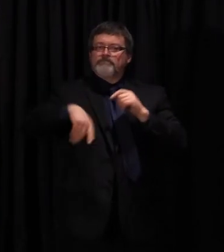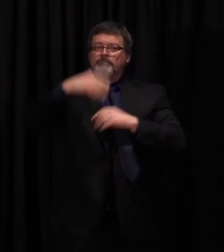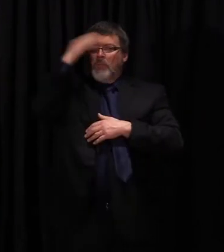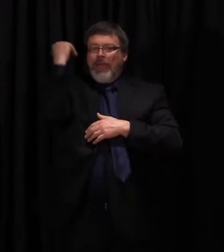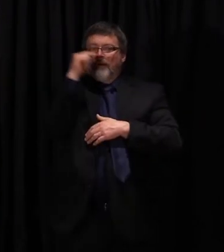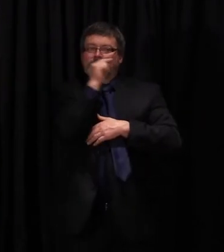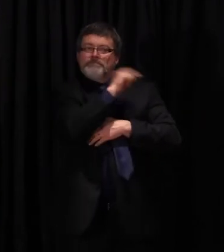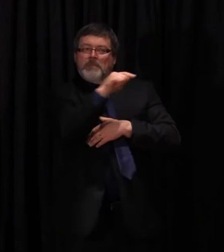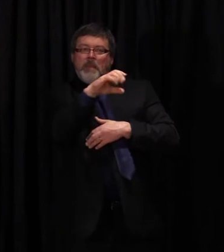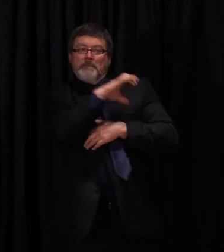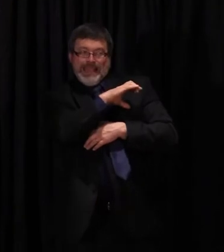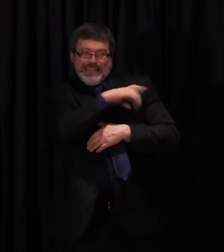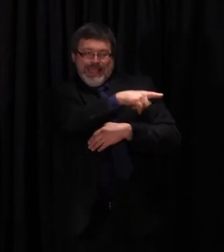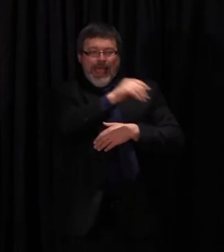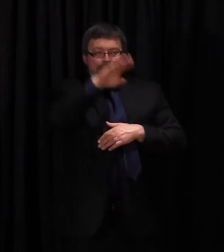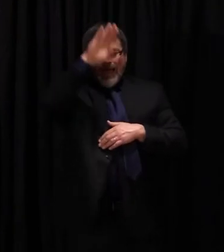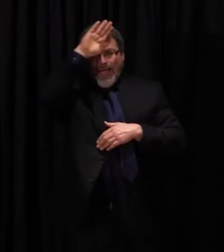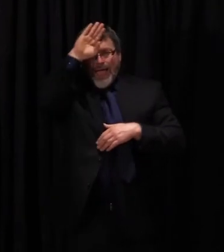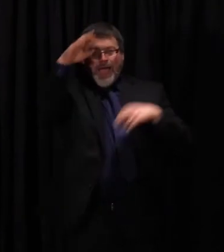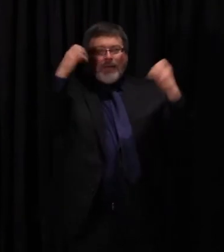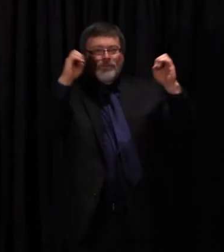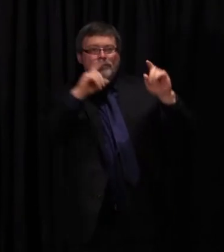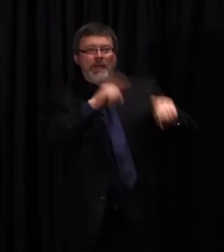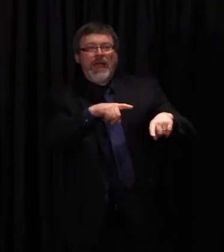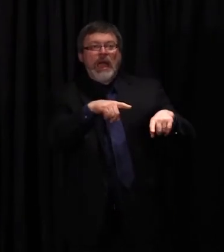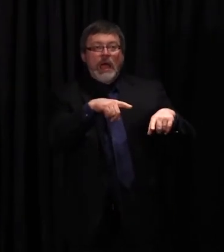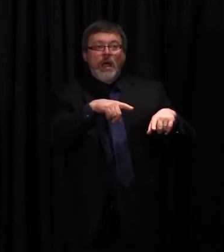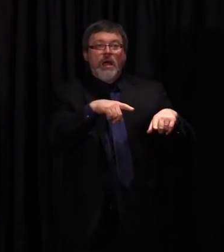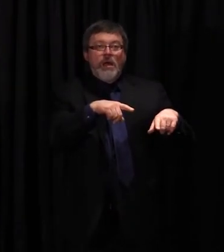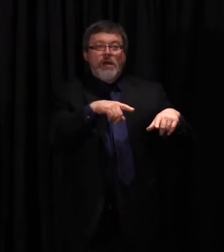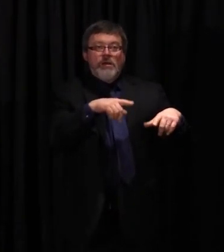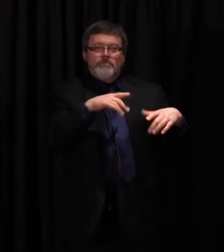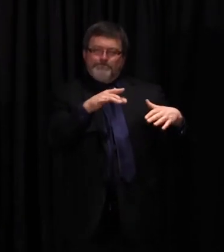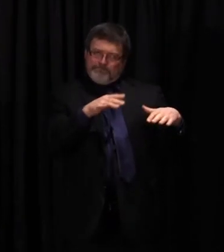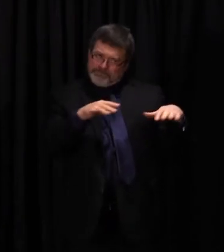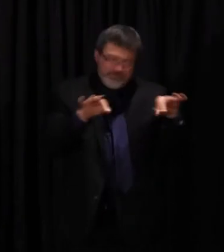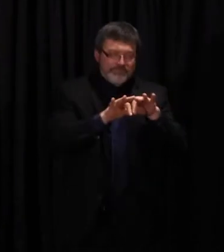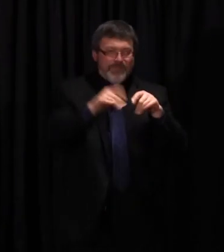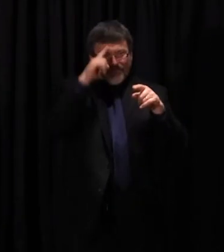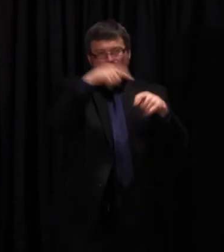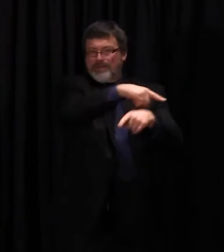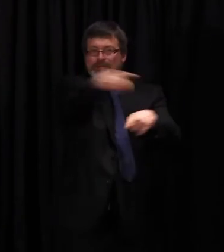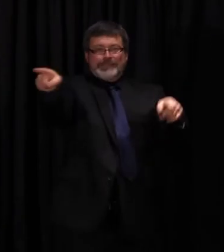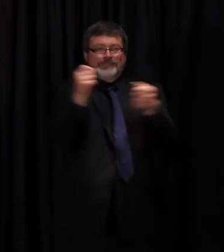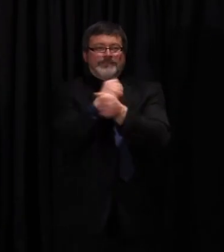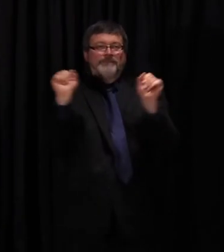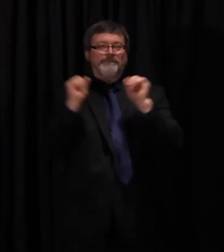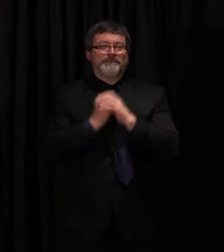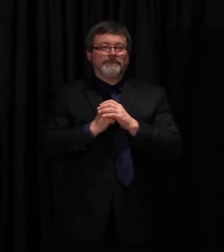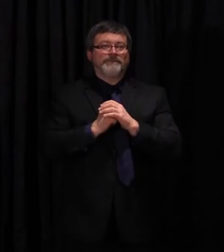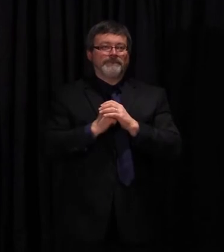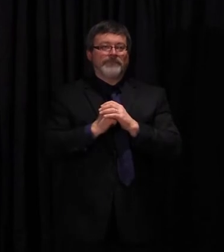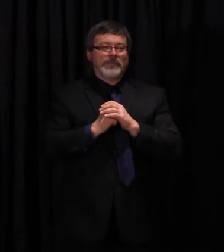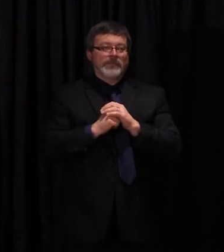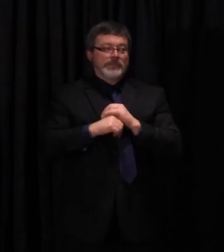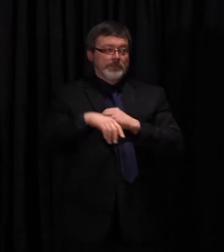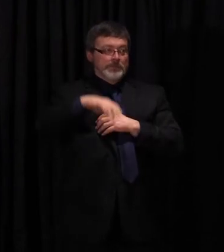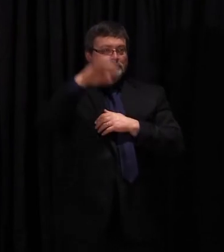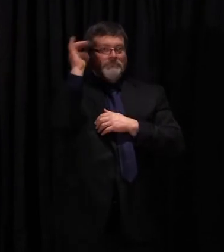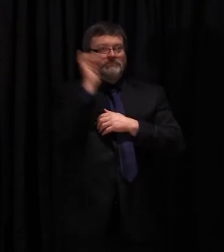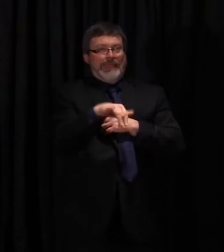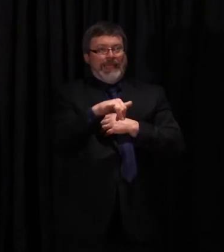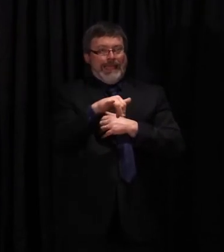essential to public safety. And this is another area where we have a significant labor shortage.